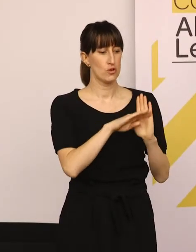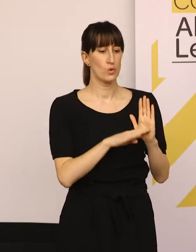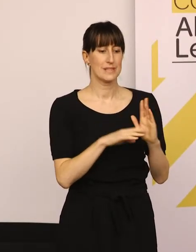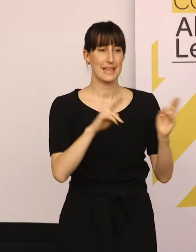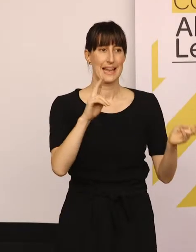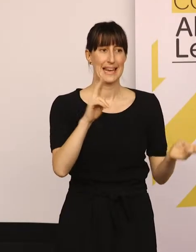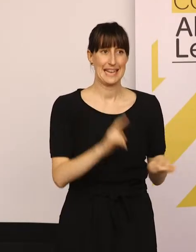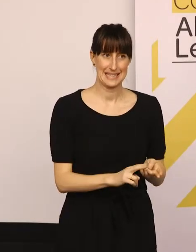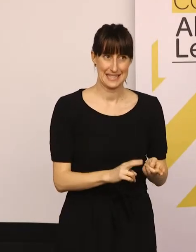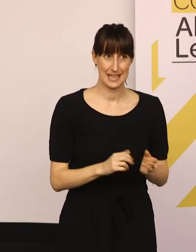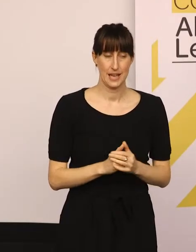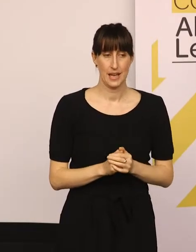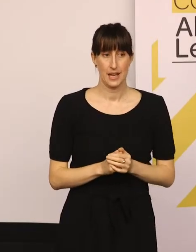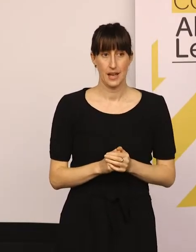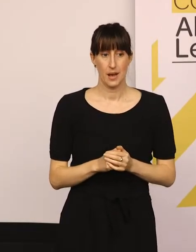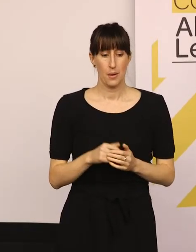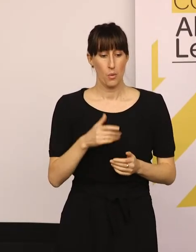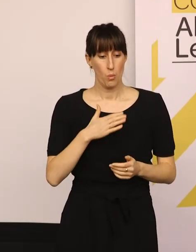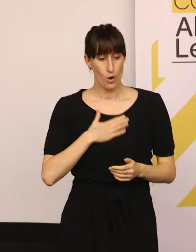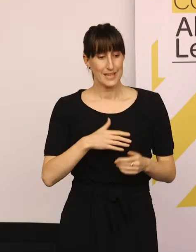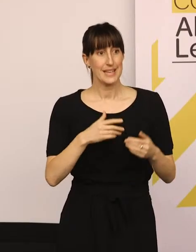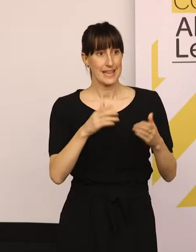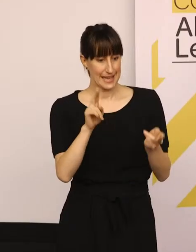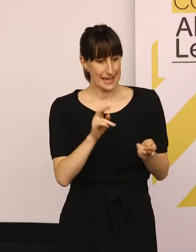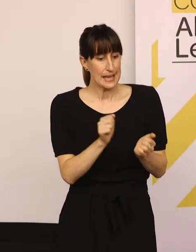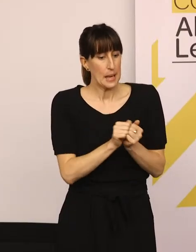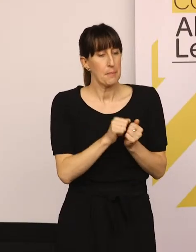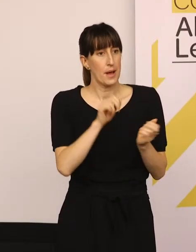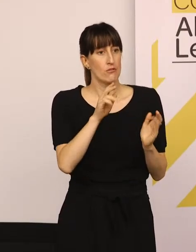economy operating as freely as possible, and this is very important.